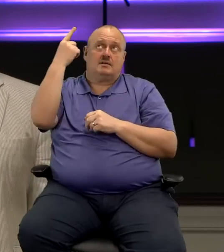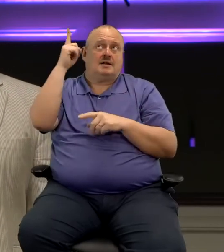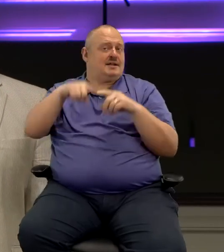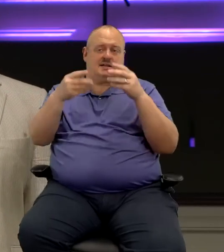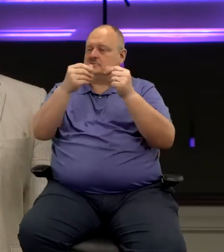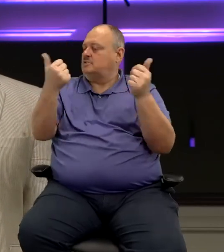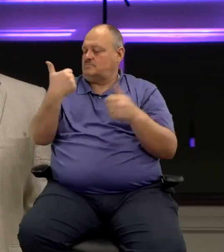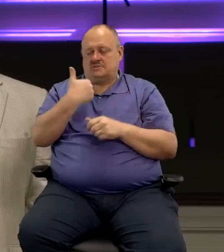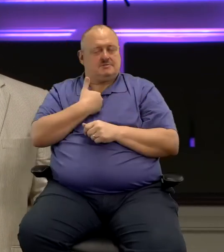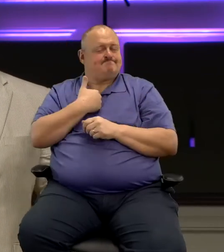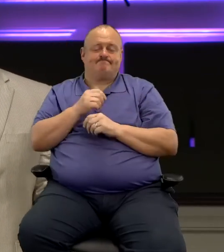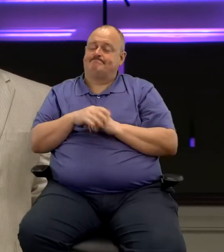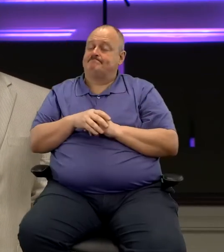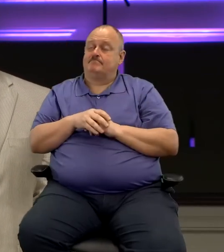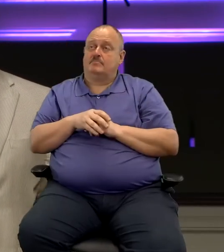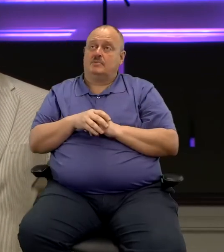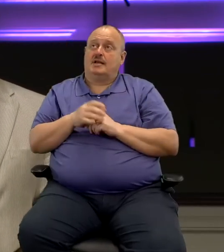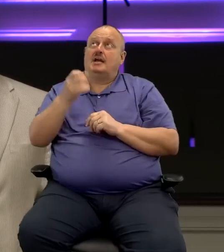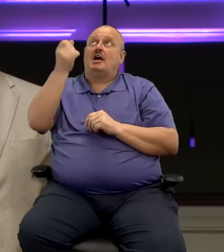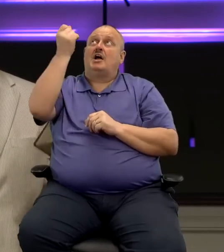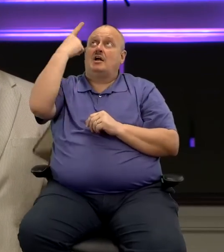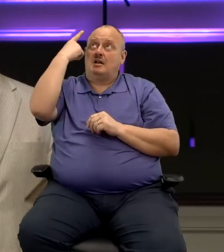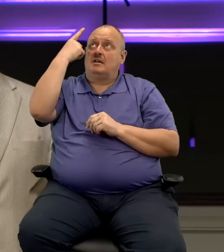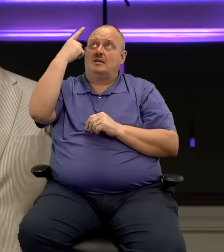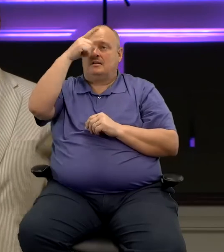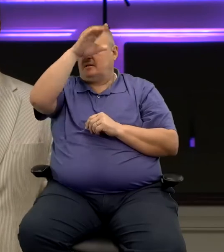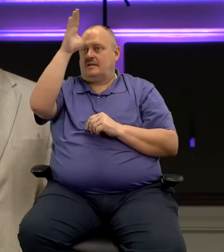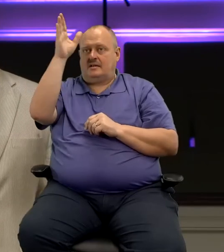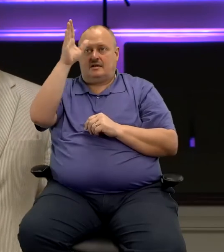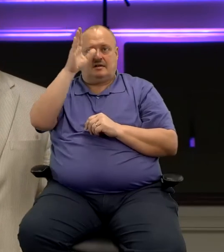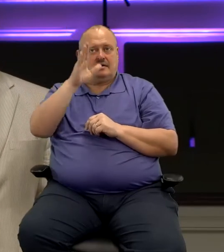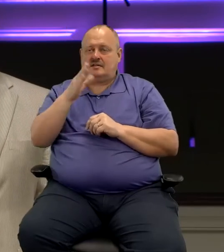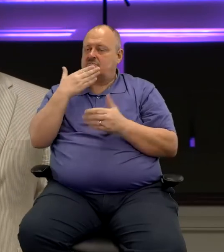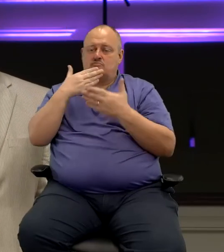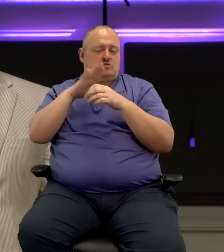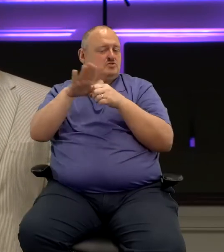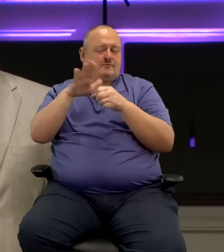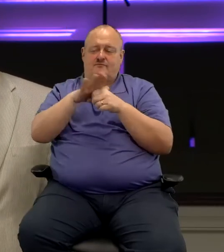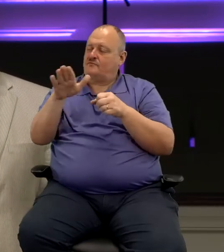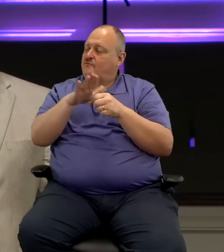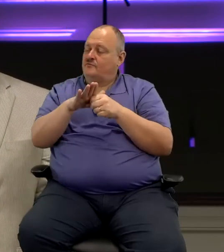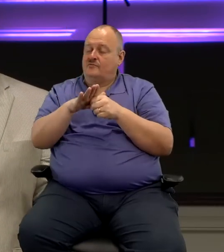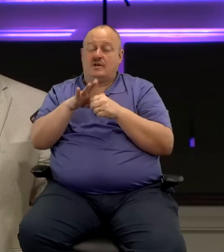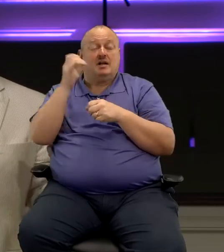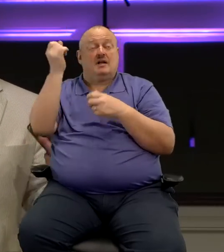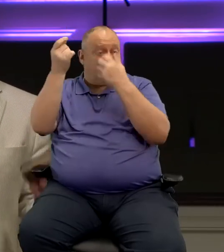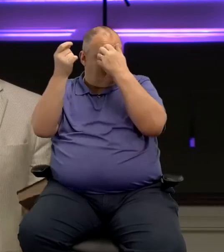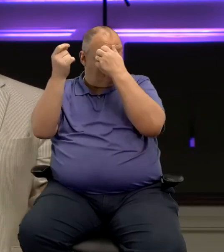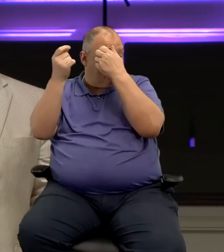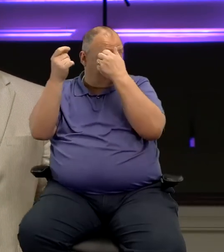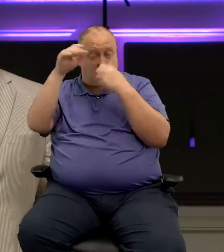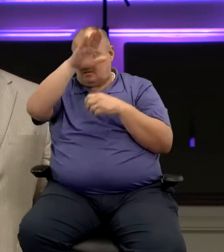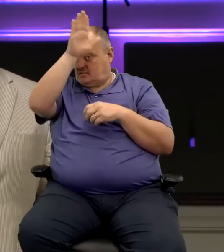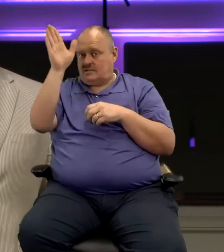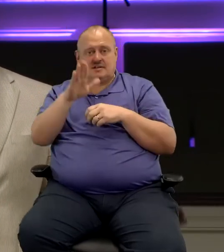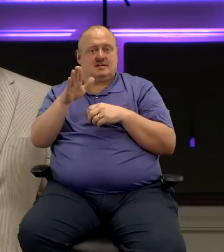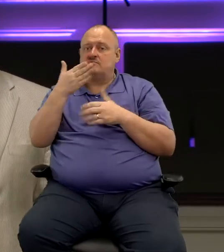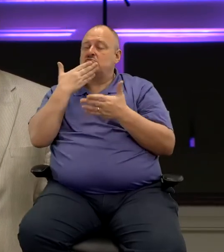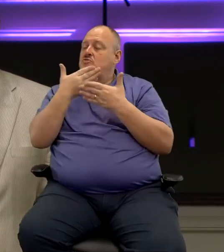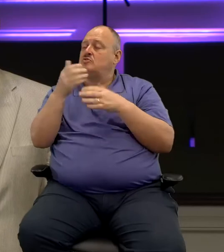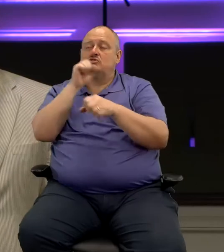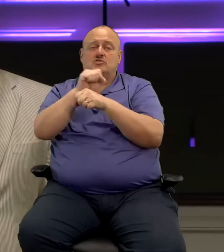it myself. God, I understand I'll never be good enough. God, I understand there's nothing that I could ever do to